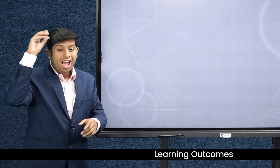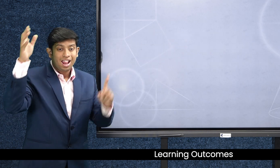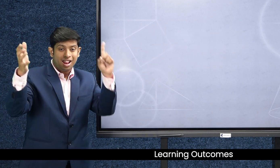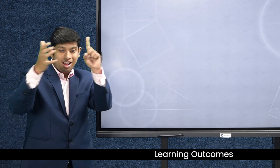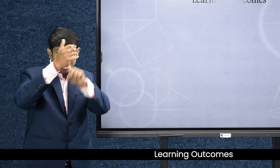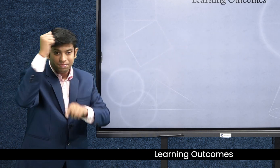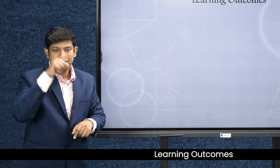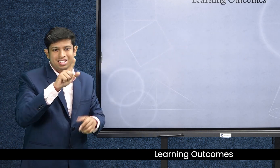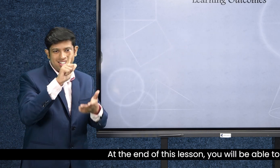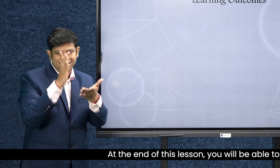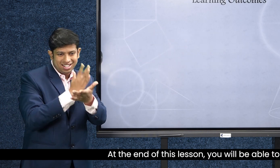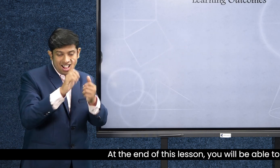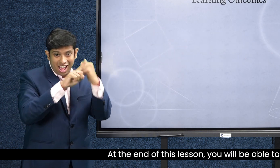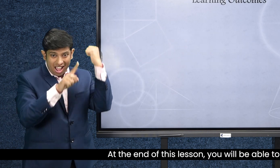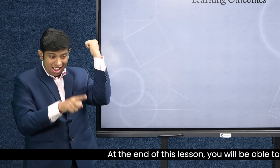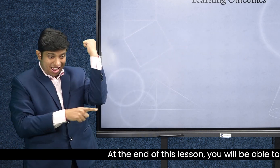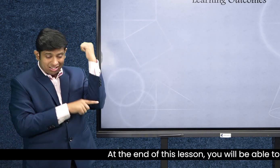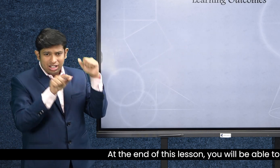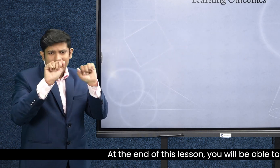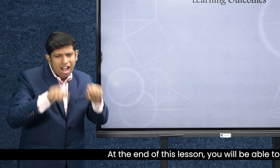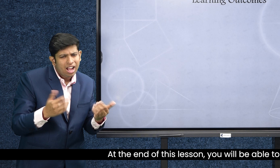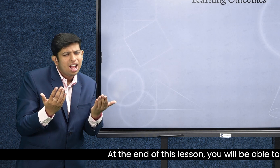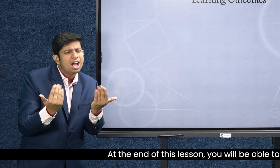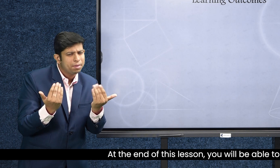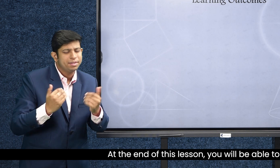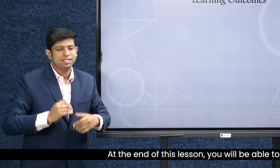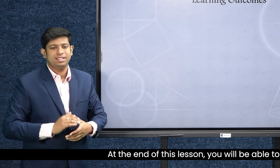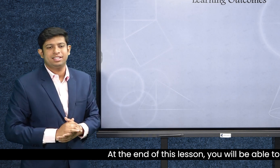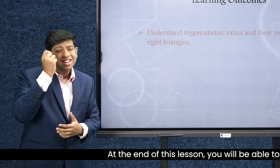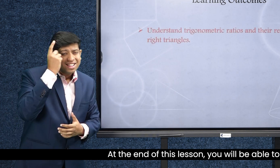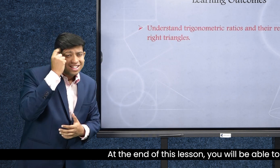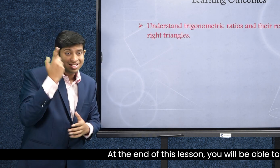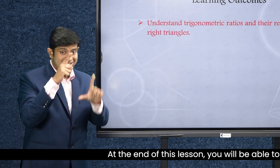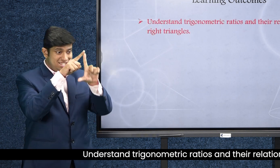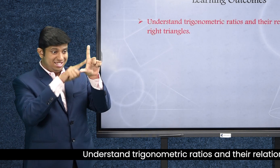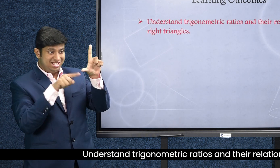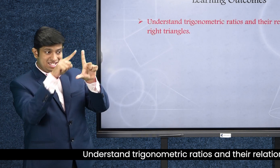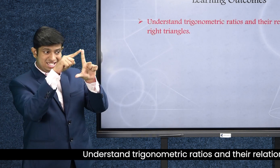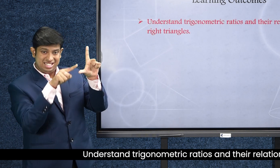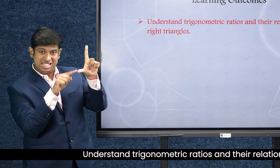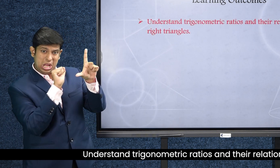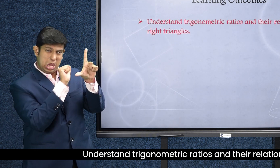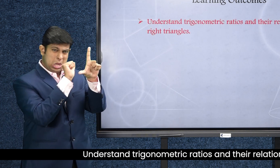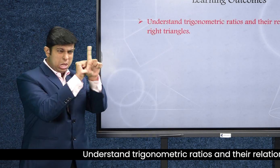Learning outcomes. At the end of this lesson, you will be able to understand trigonometric ratios and